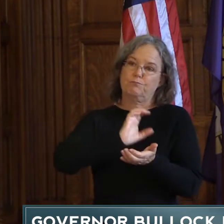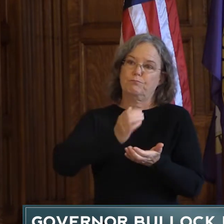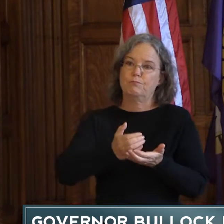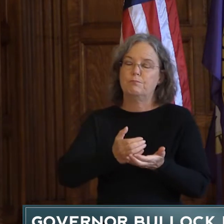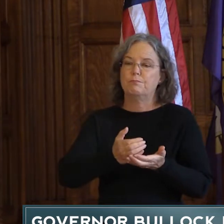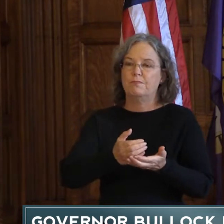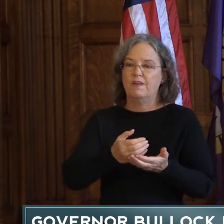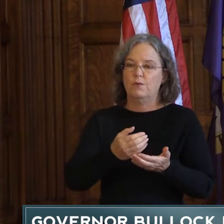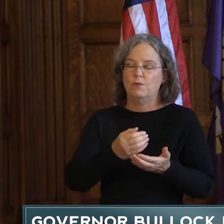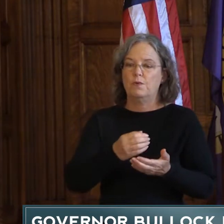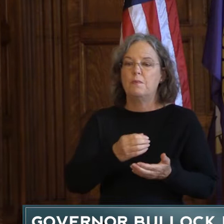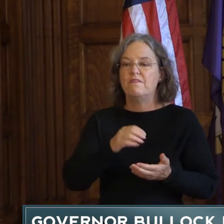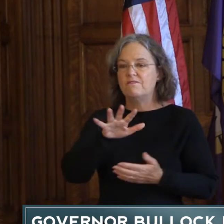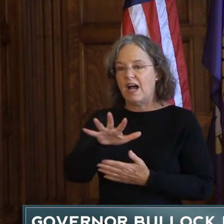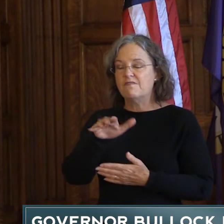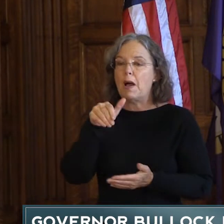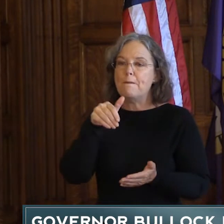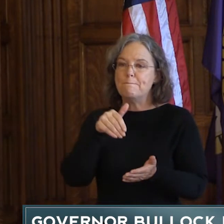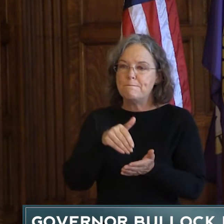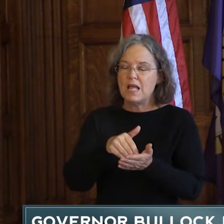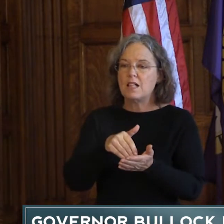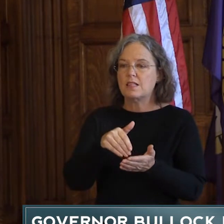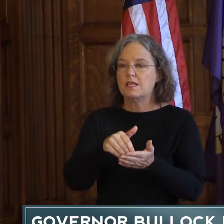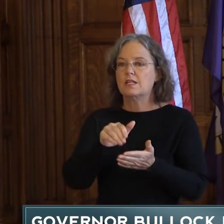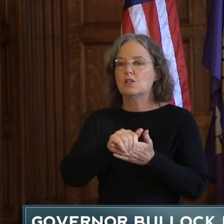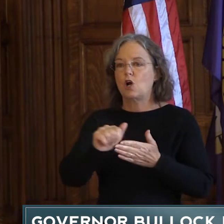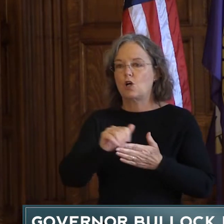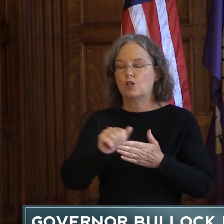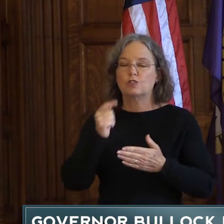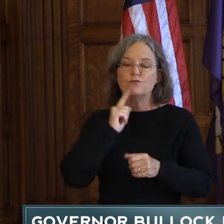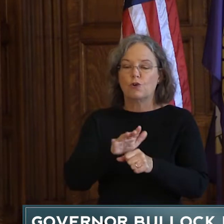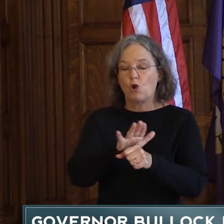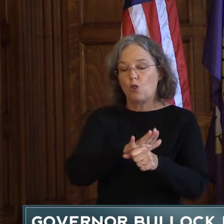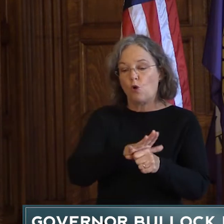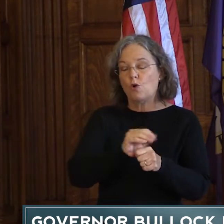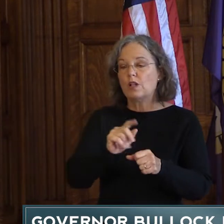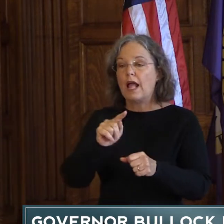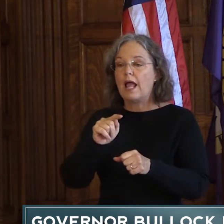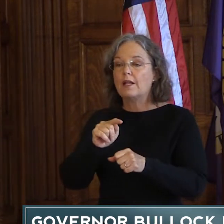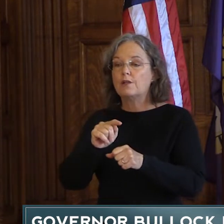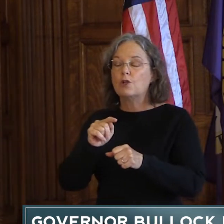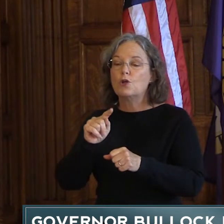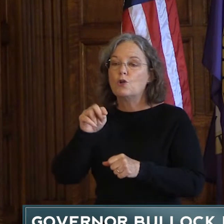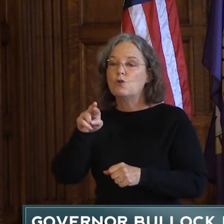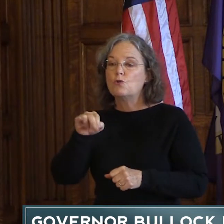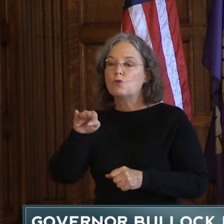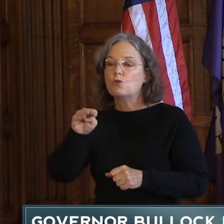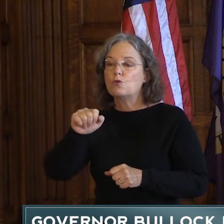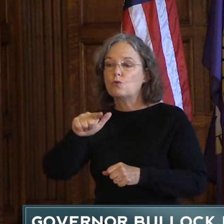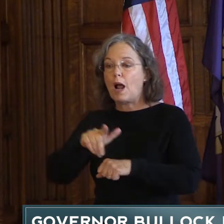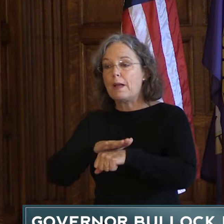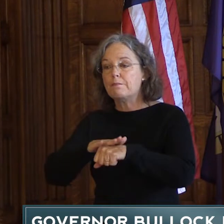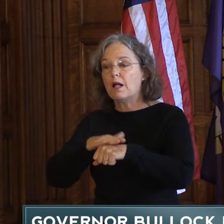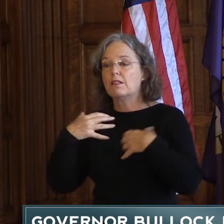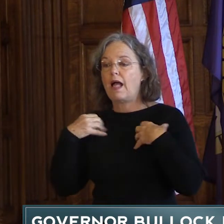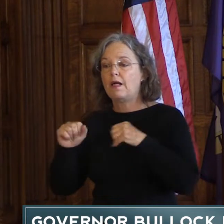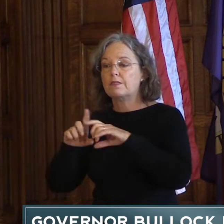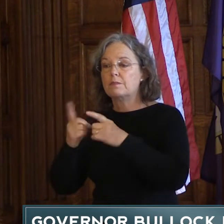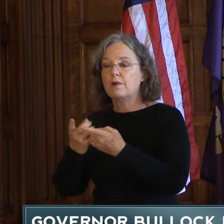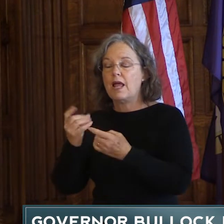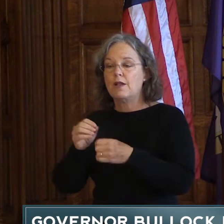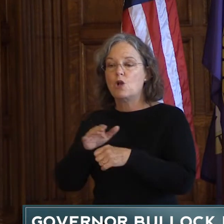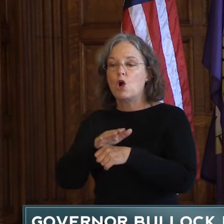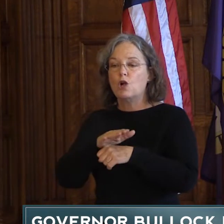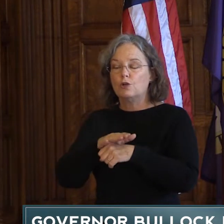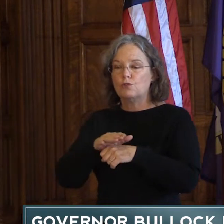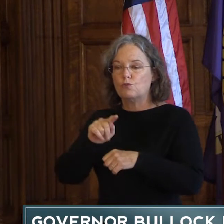grant funding, $5 million for local and tribal health departments and urban tribal clinics to